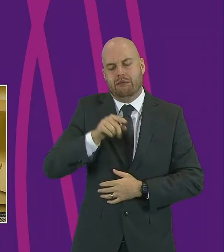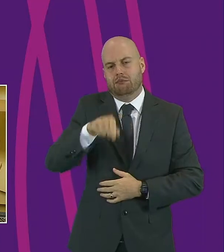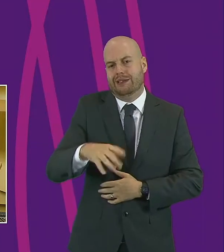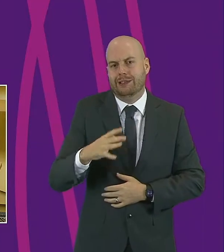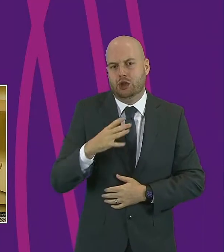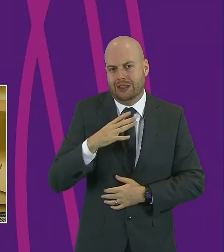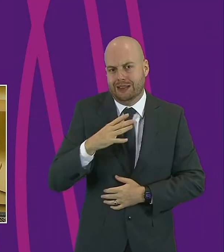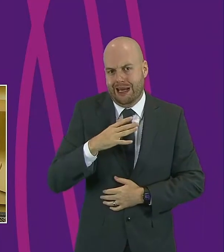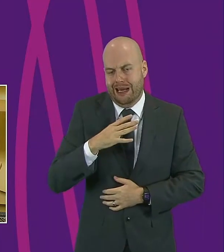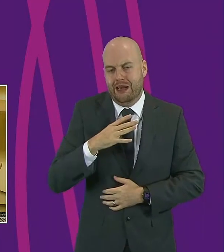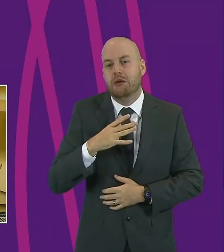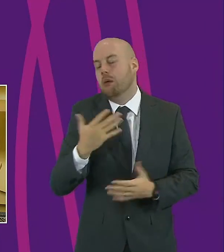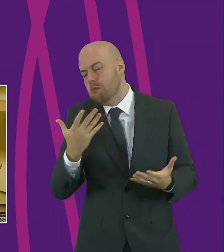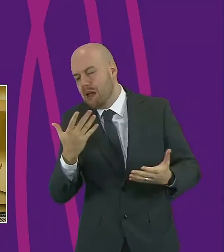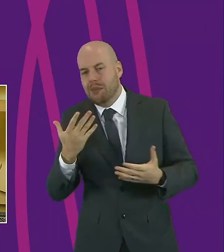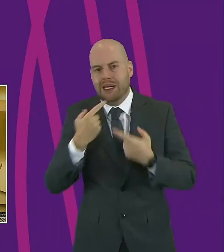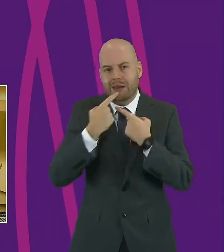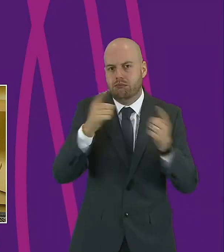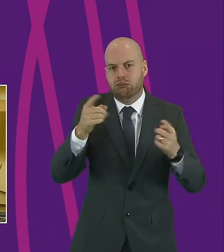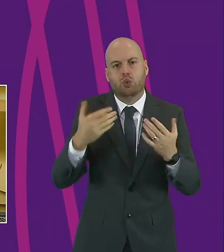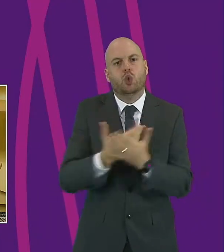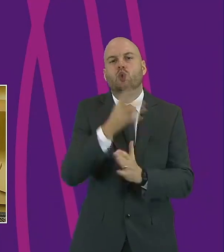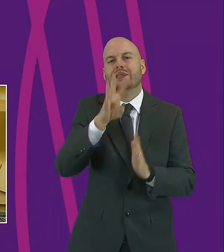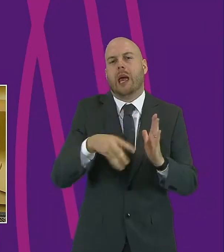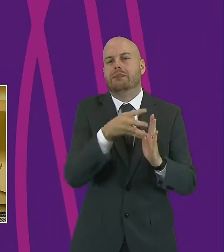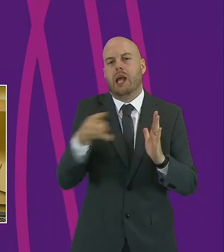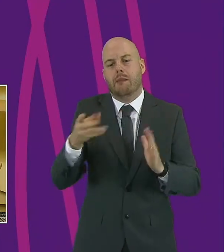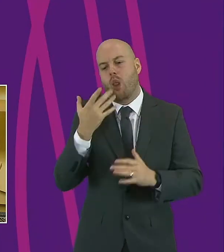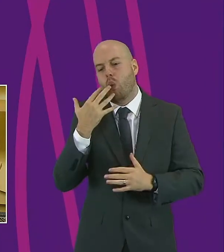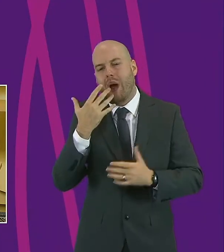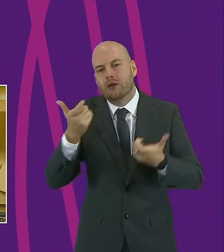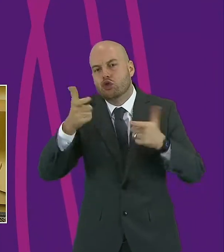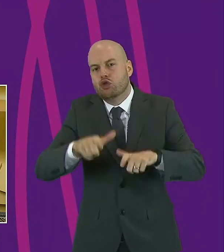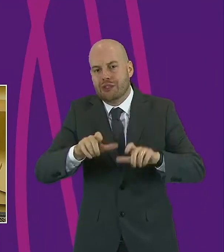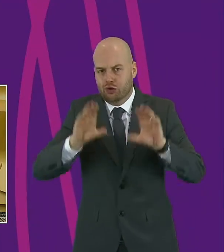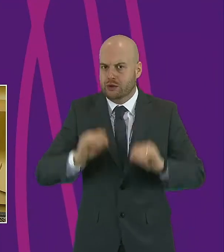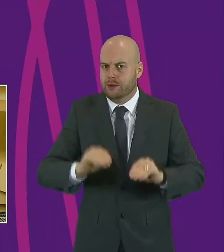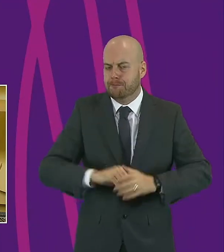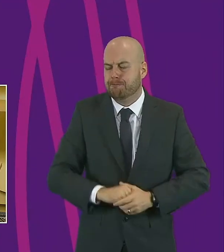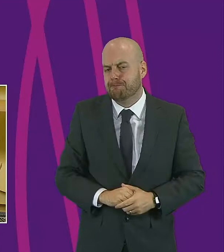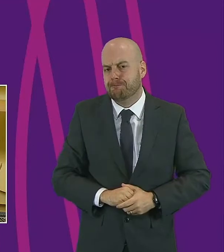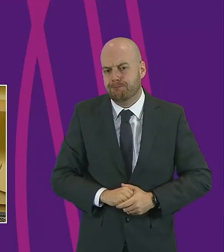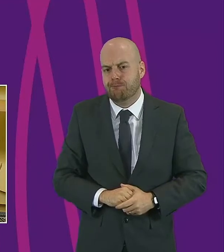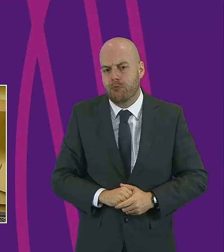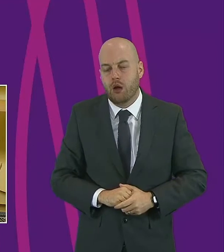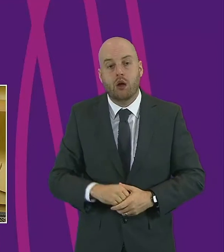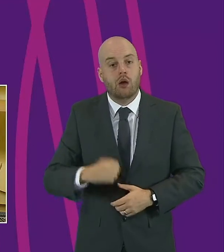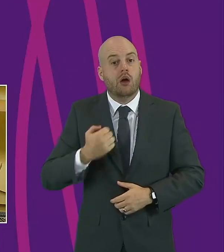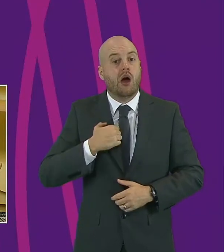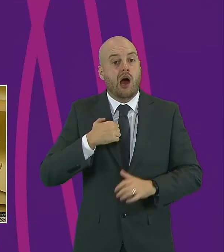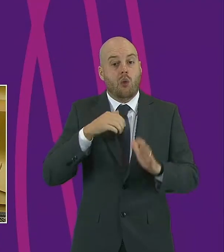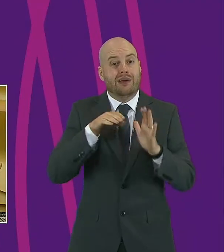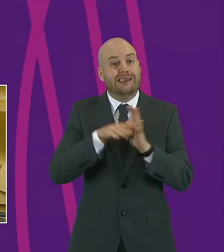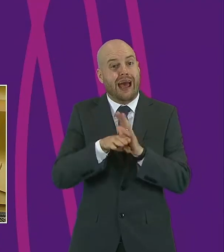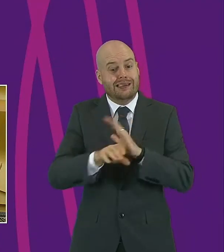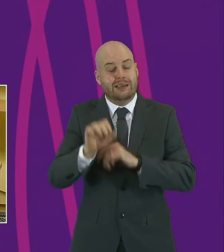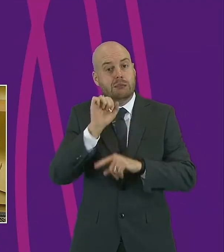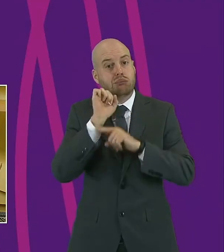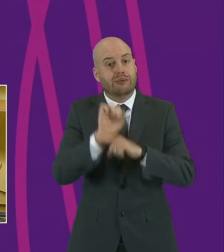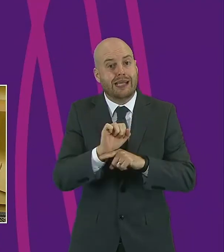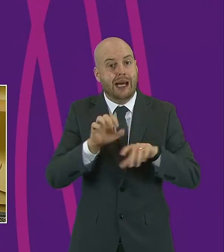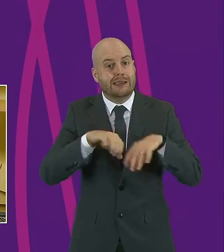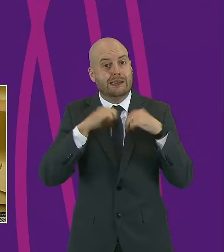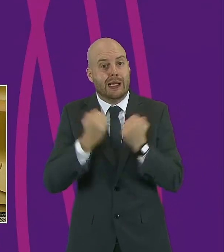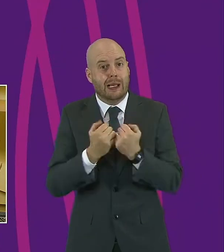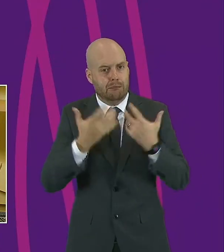timetable for lifting the restrictions. All of these outbreaks have been tackled by our Test and Protect teams, and current evidence on their performance suggests